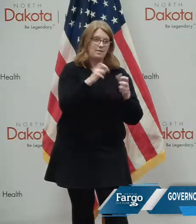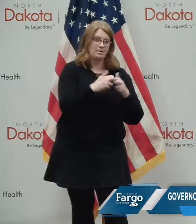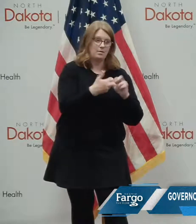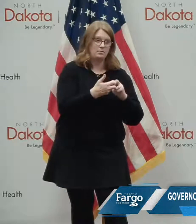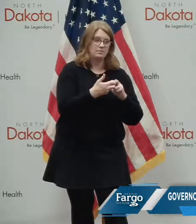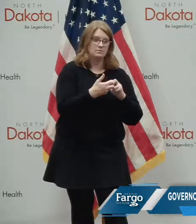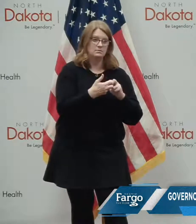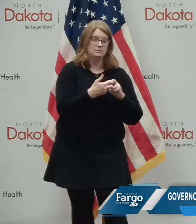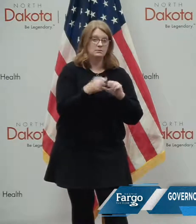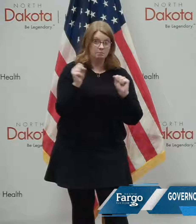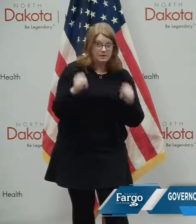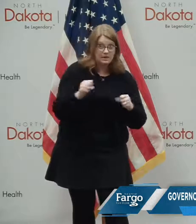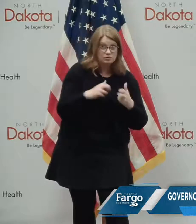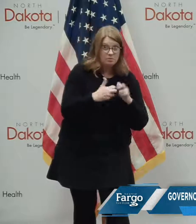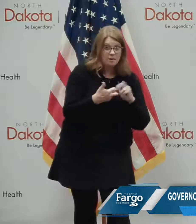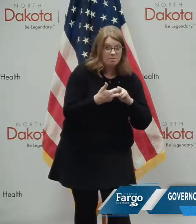problem?